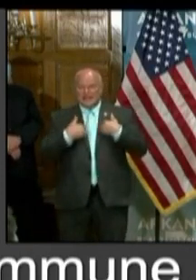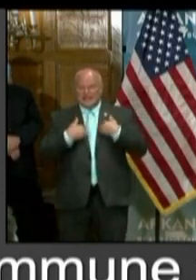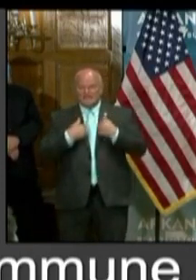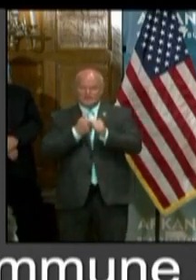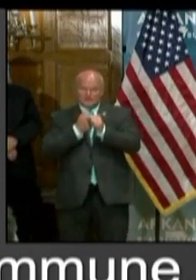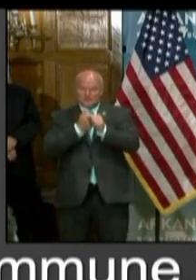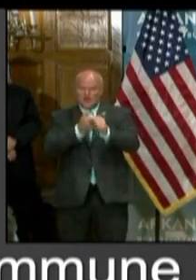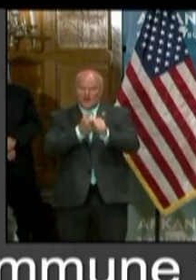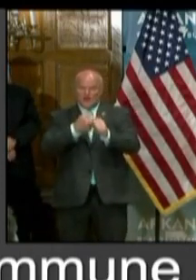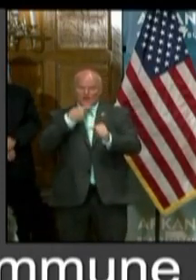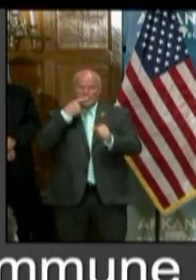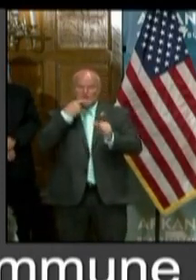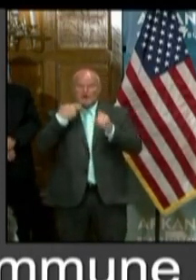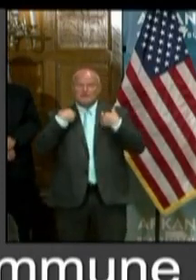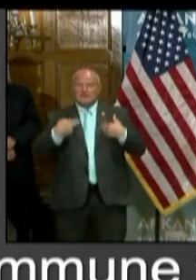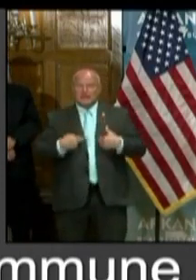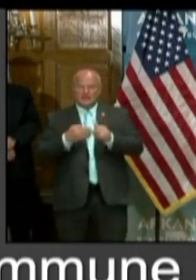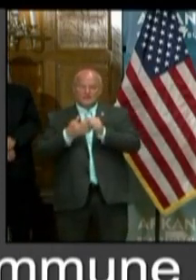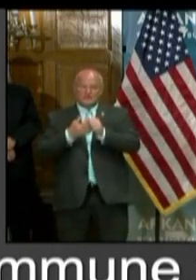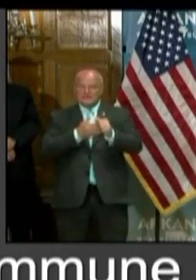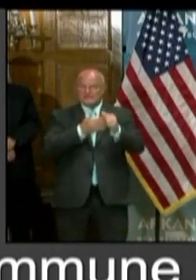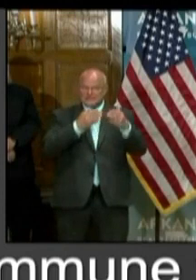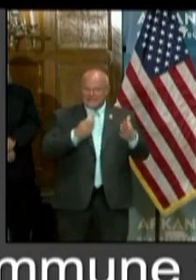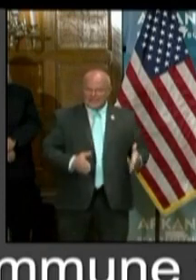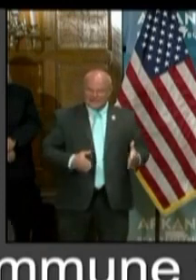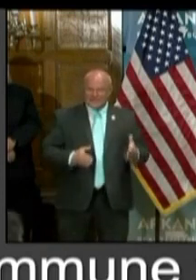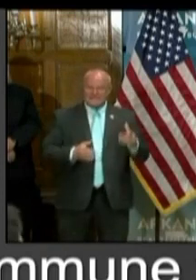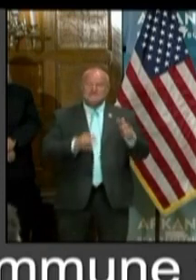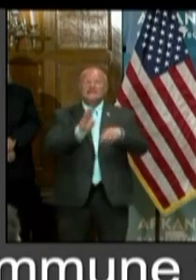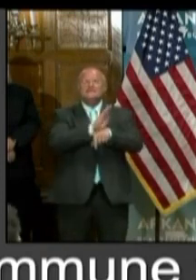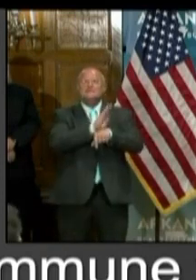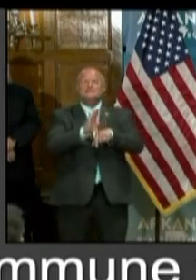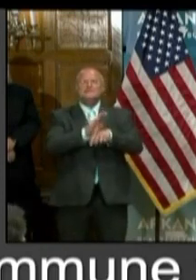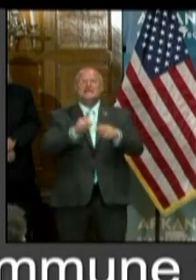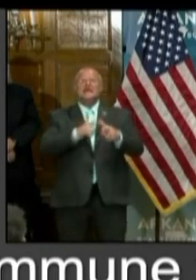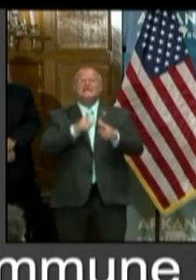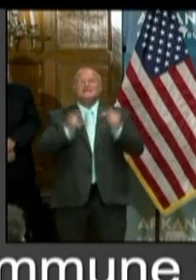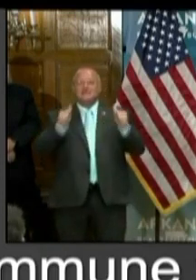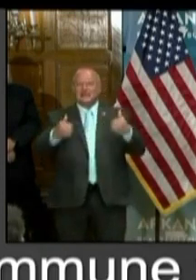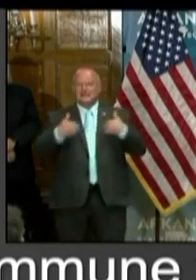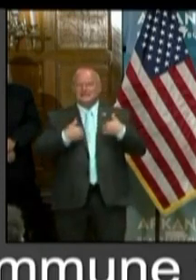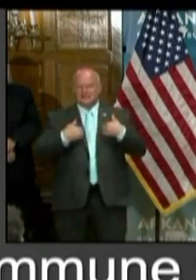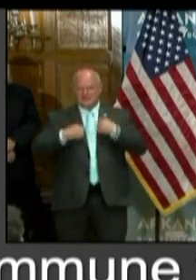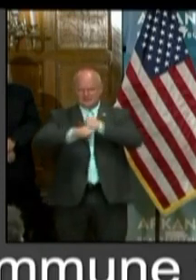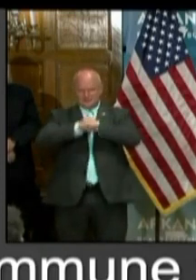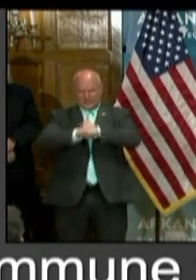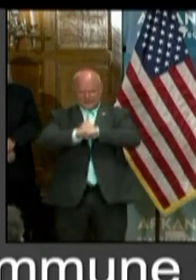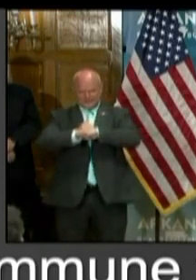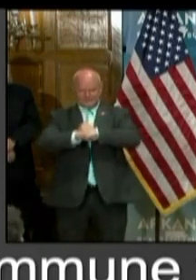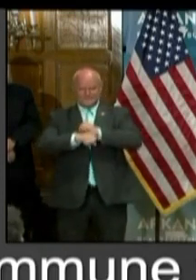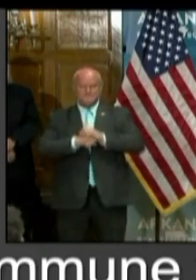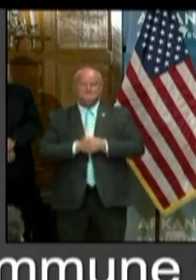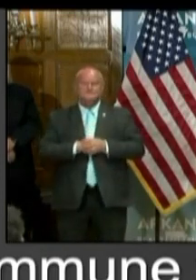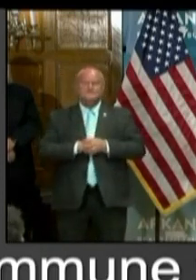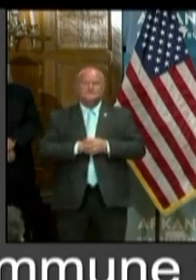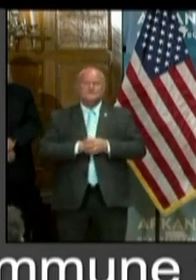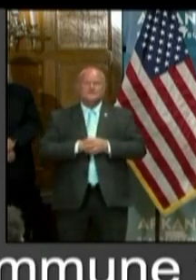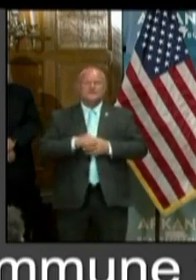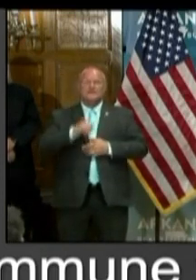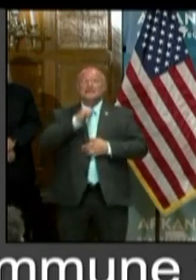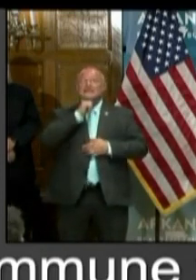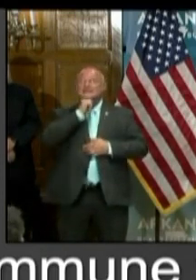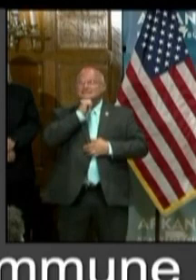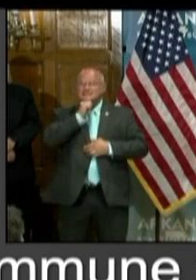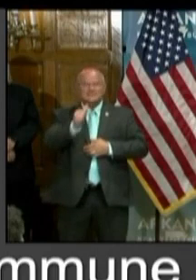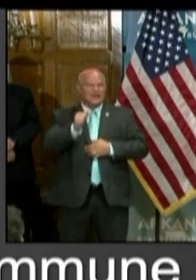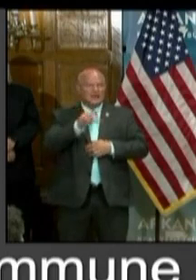whenever you follow the public health directives in the businesses, then you can have that presumption. It does not extend